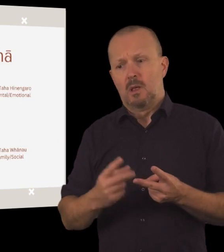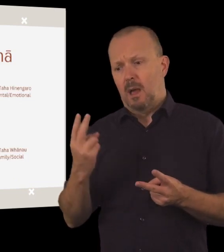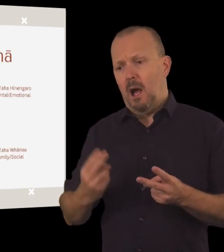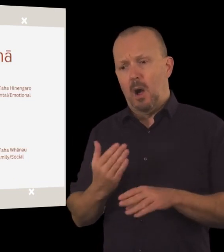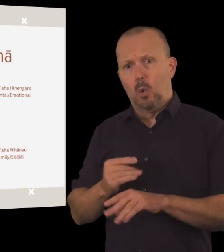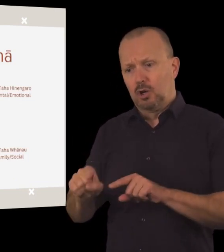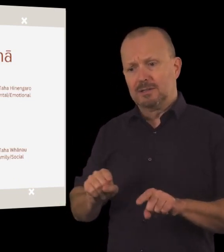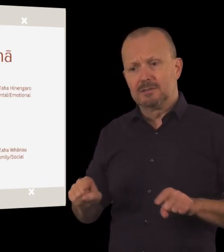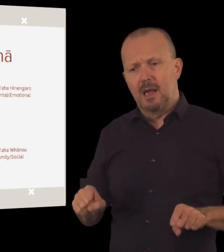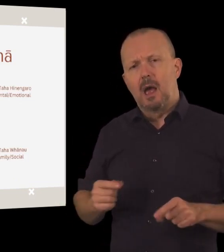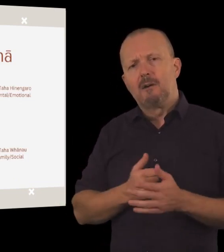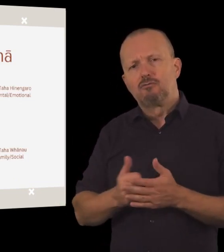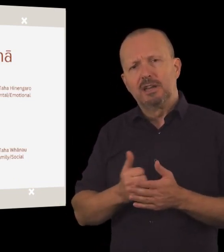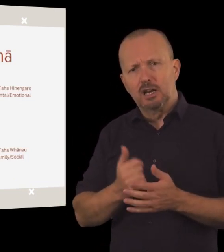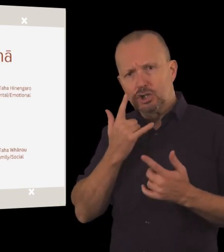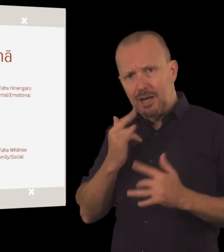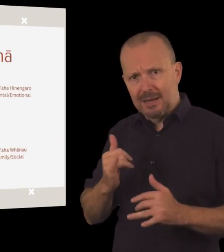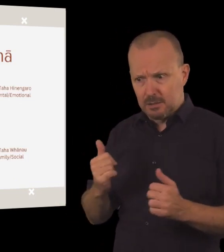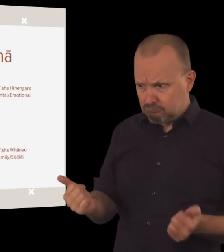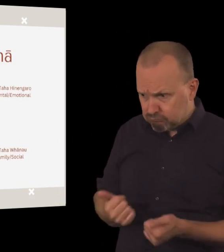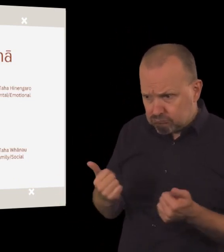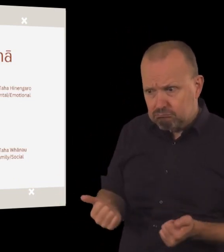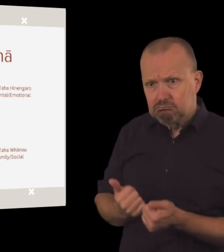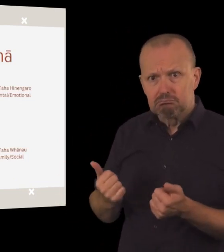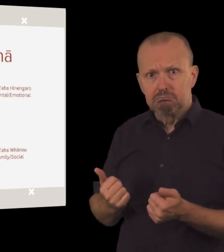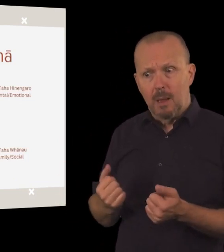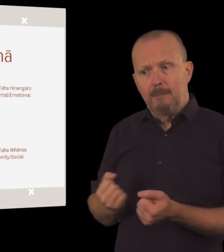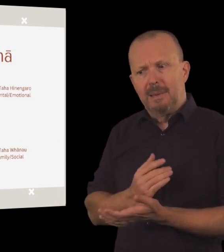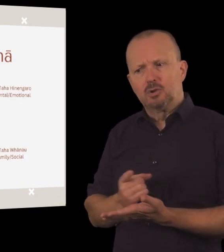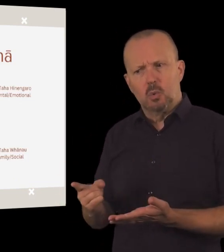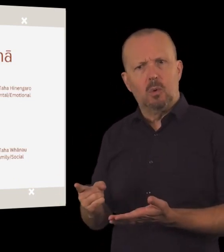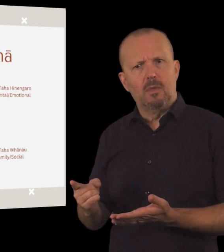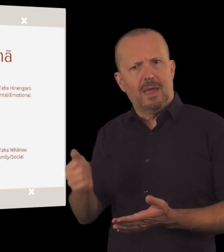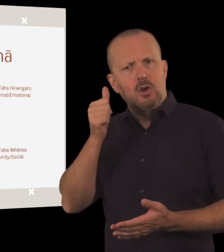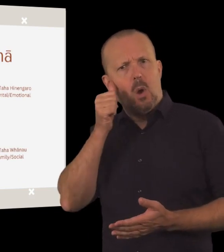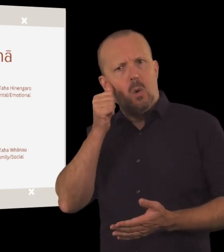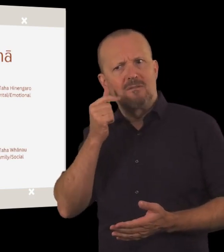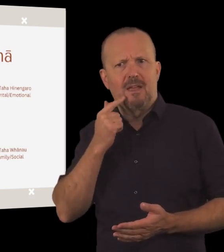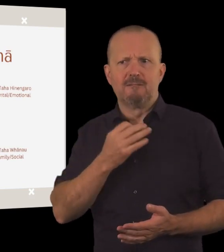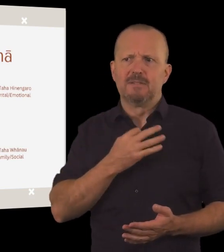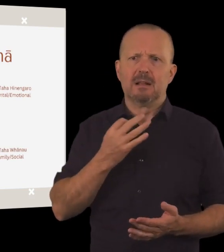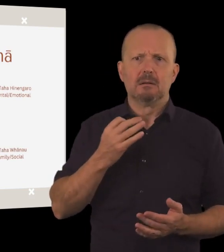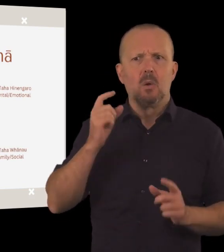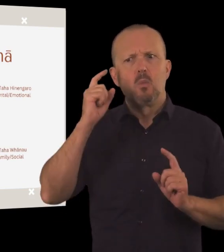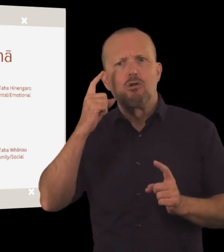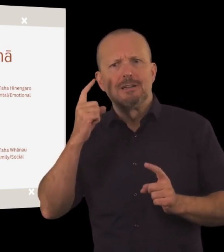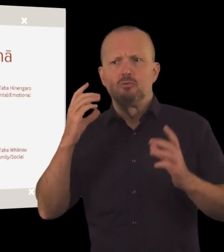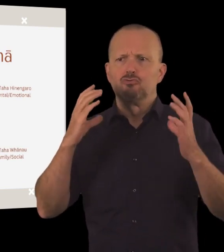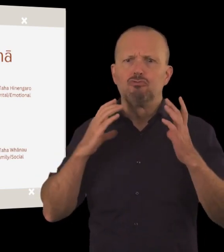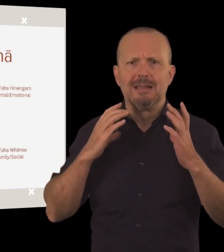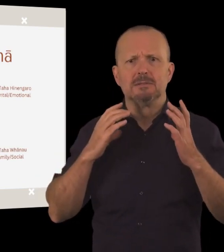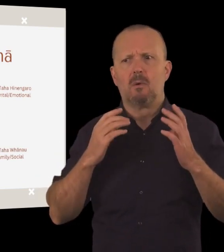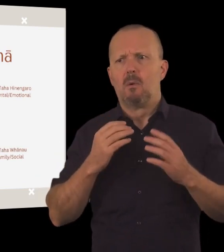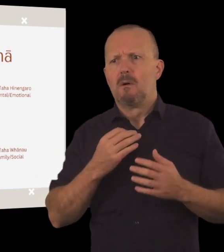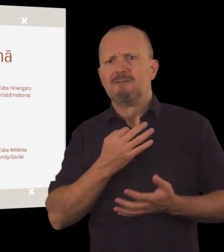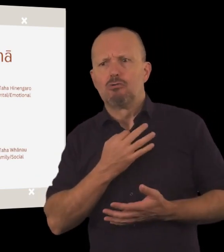this brings me to Te Whare Tapawha. All 4 pillars of Te Whare Tapawha are really important.